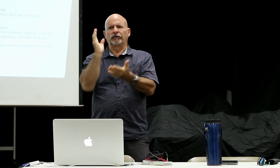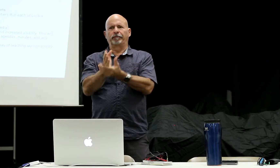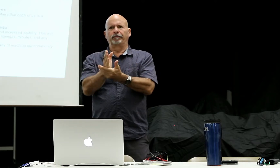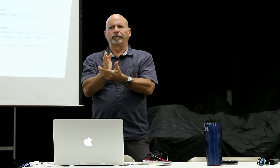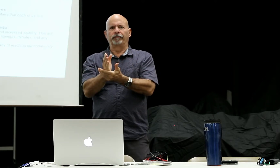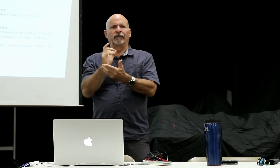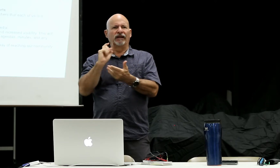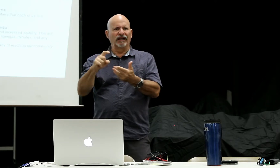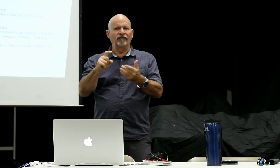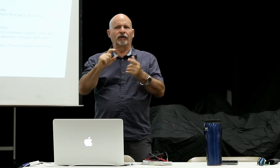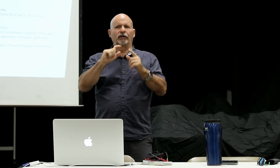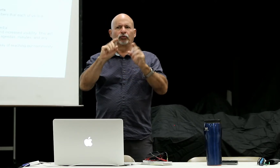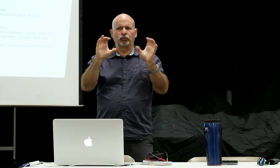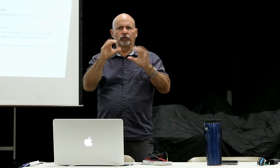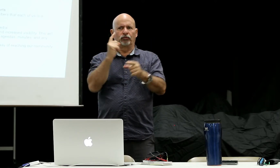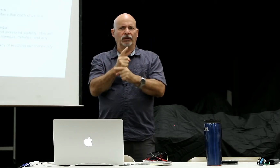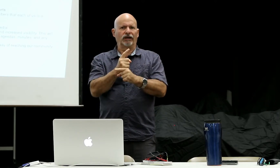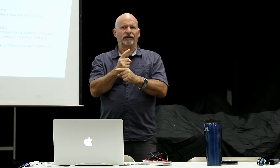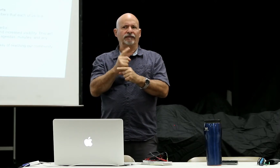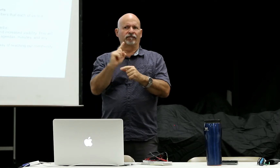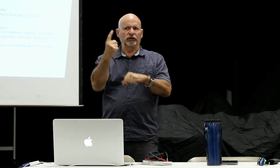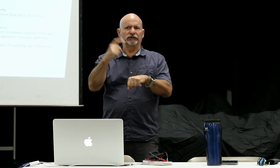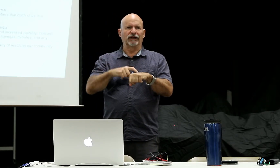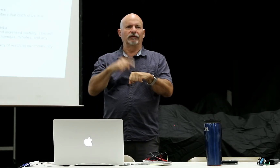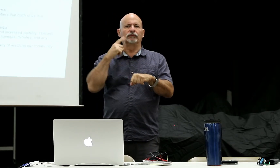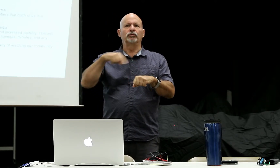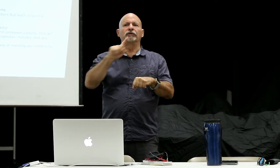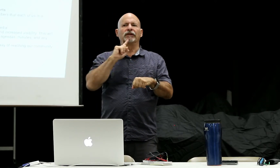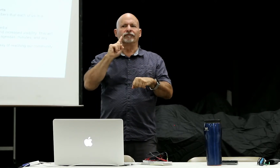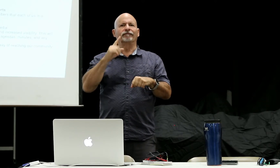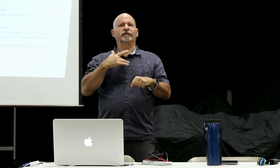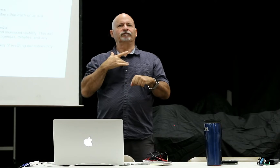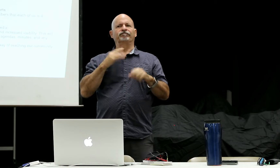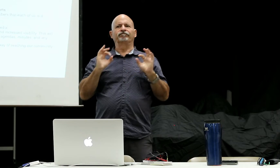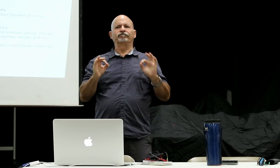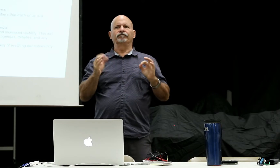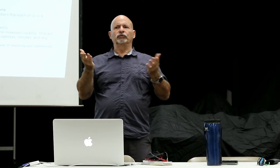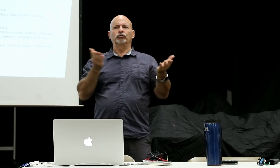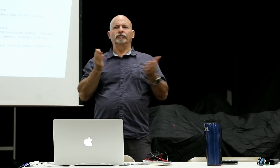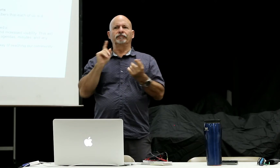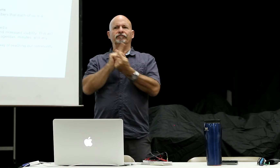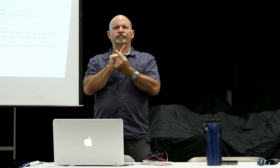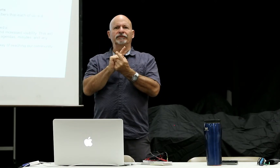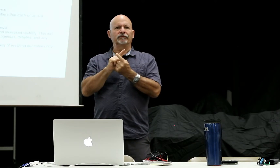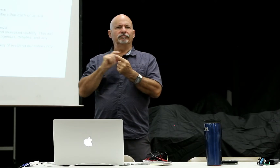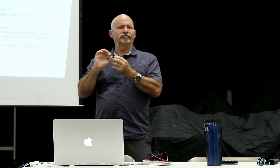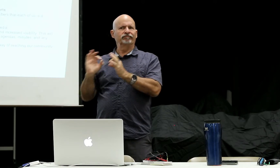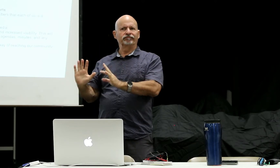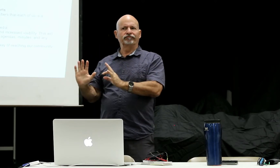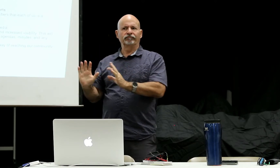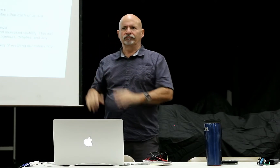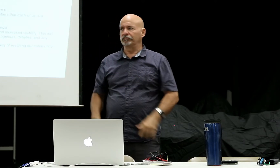mistakes over and over, and that these can be, where things can be done well and right, and people's needs are being